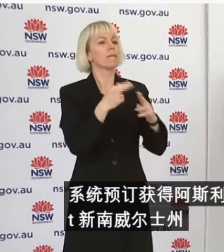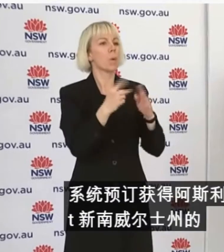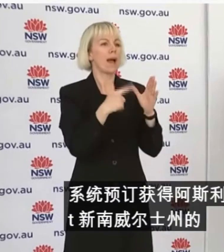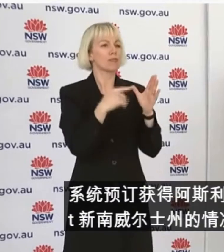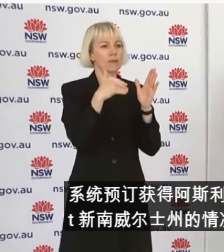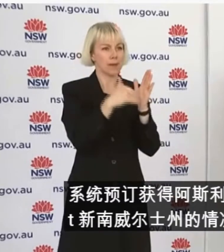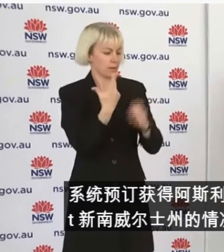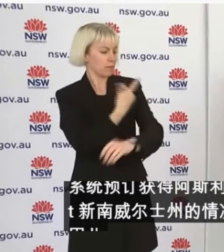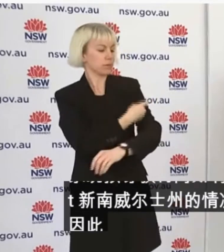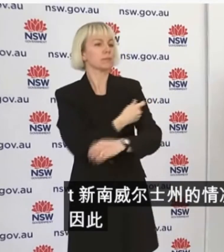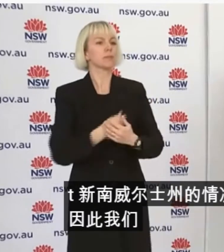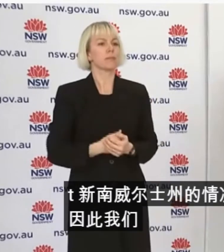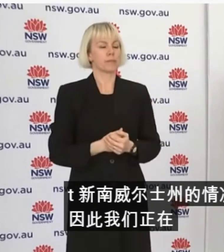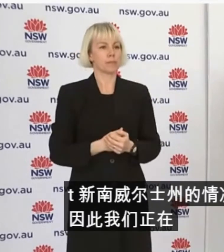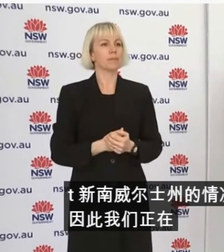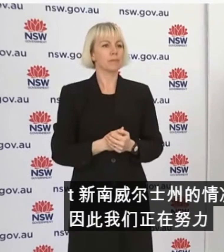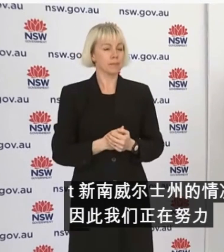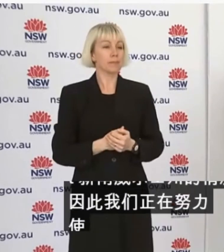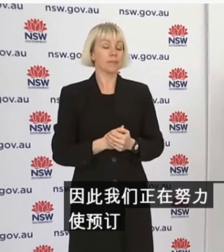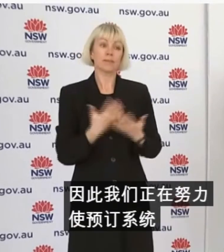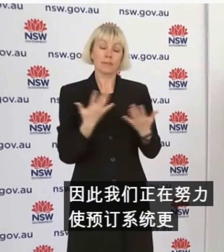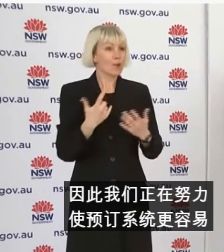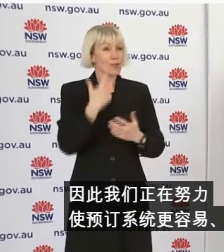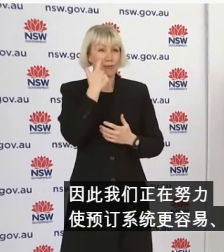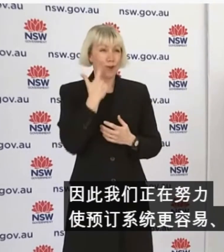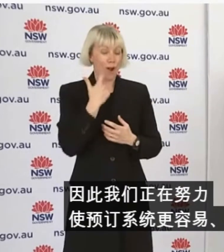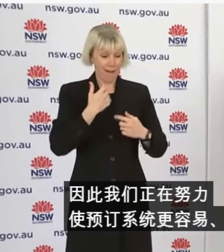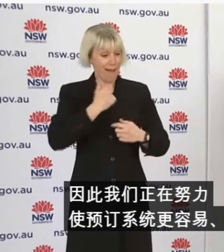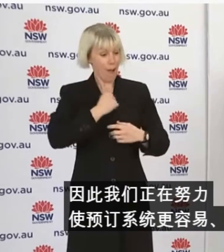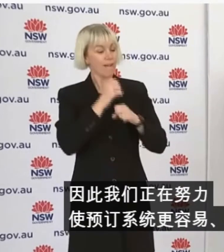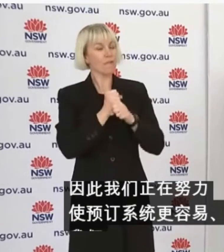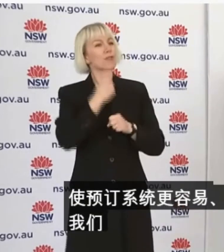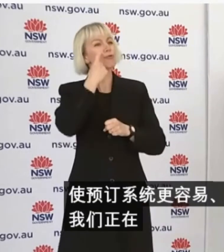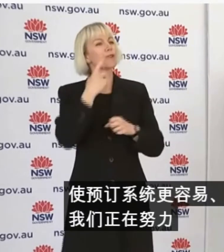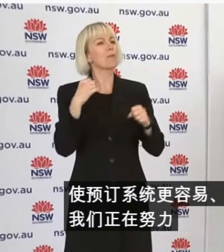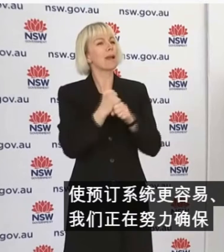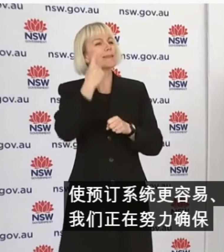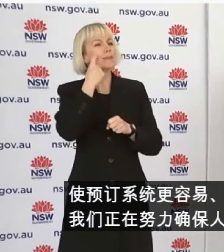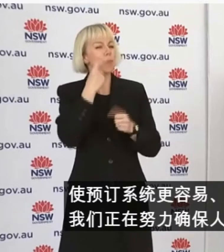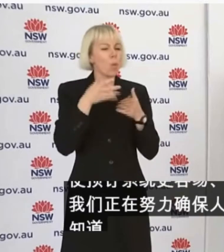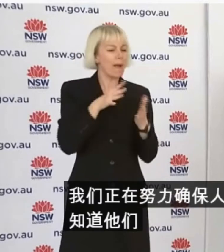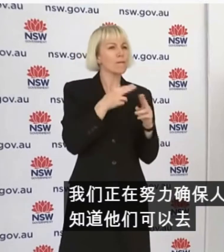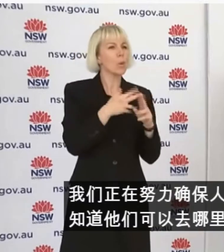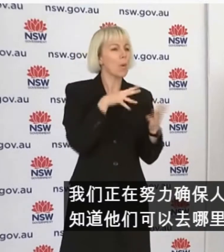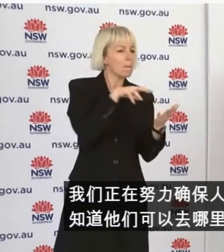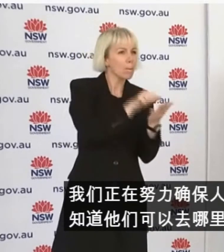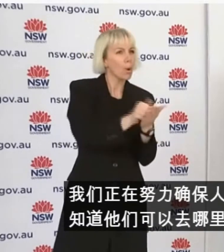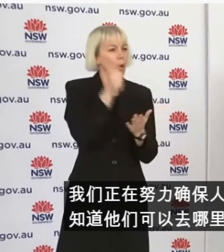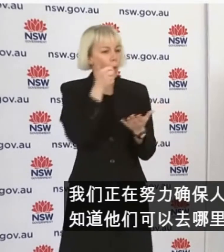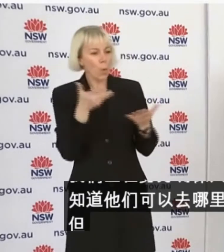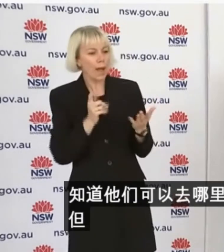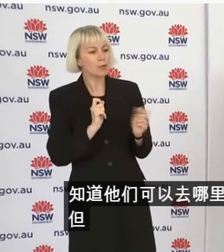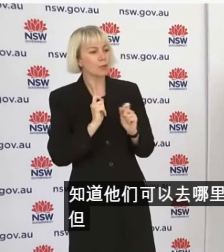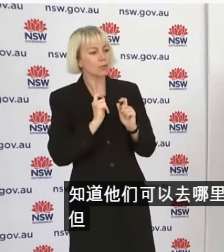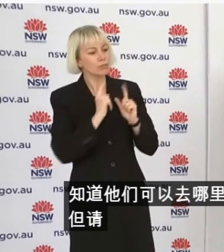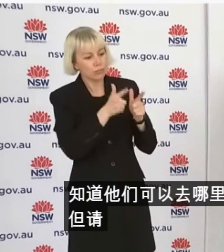that's already been the case in New South Wales. So we're trying to make the booking system easier and simpler. We're trying to make sure that people know where they can go to.